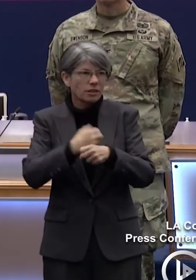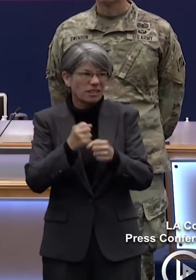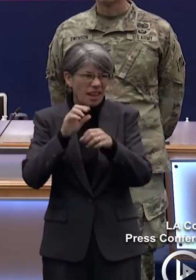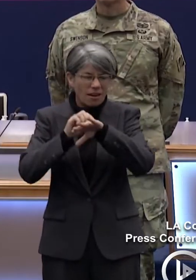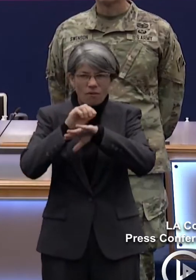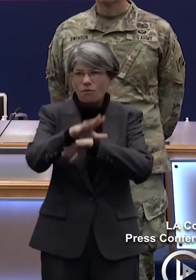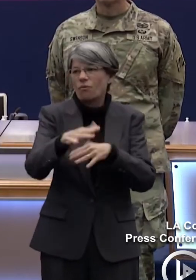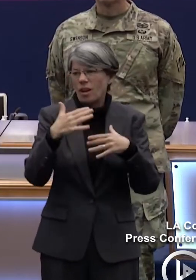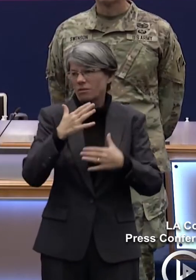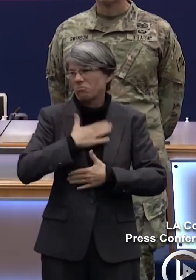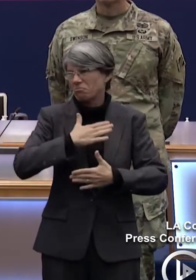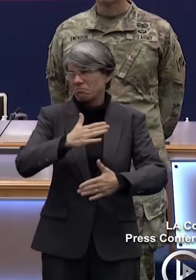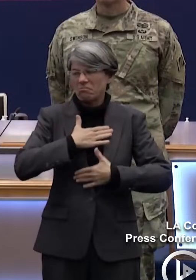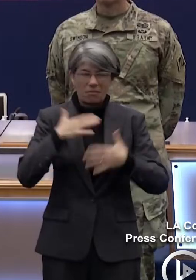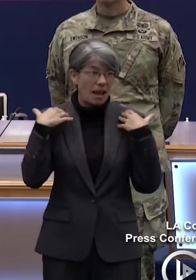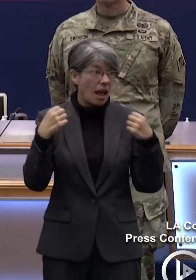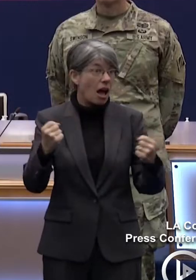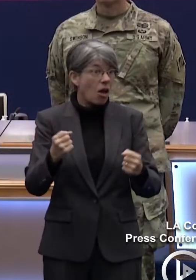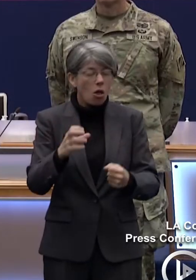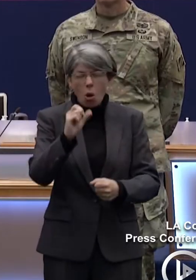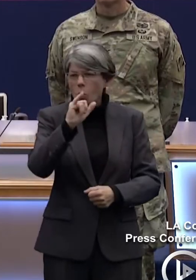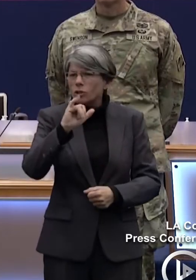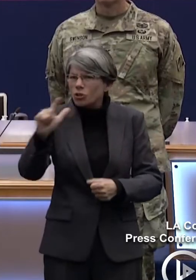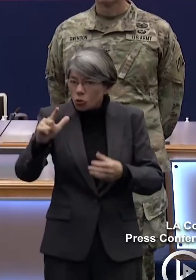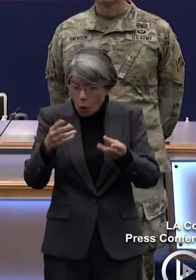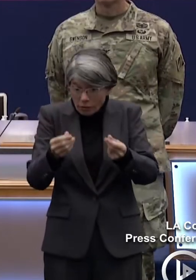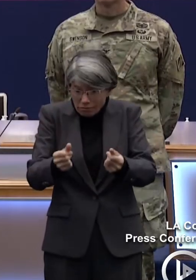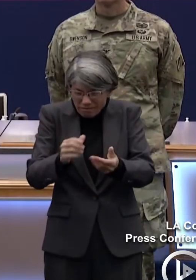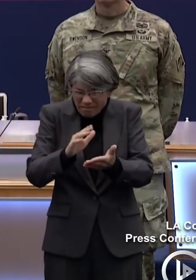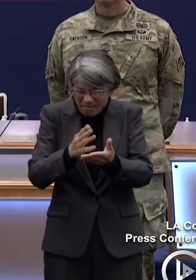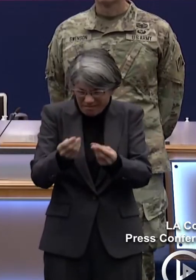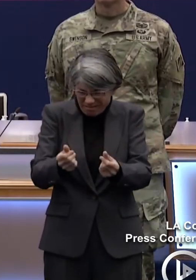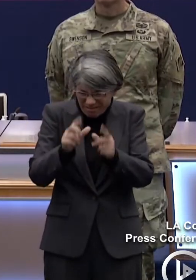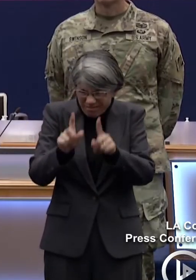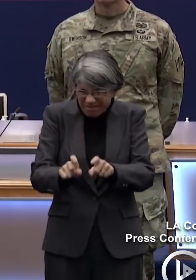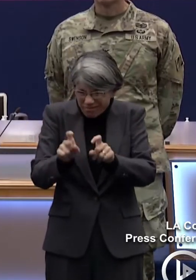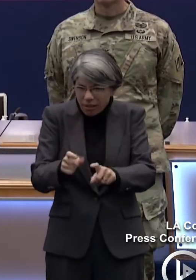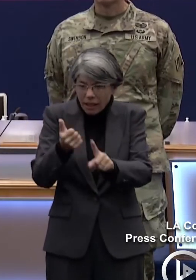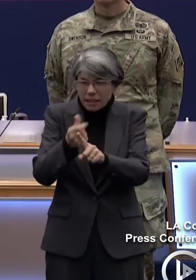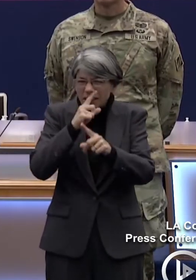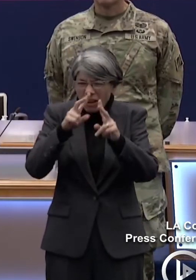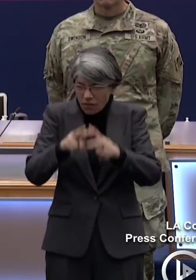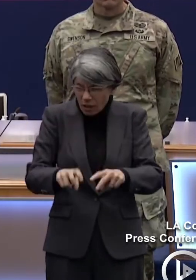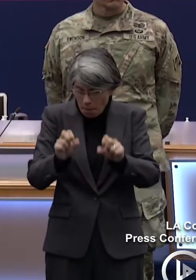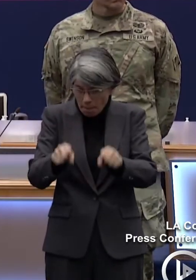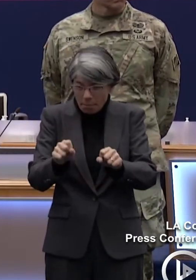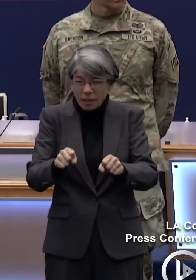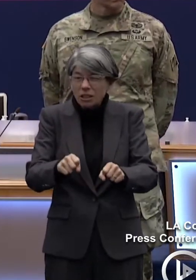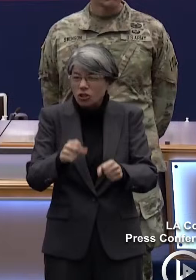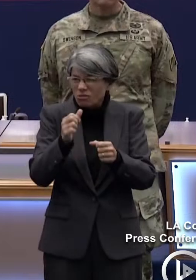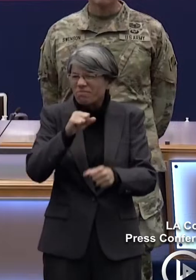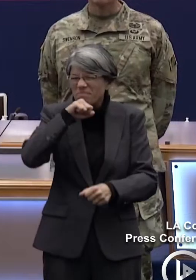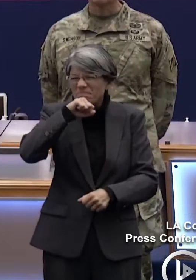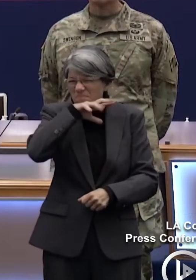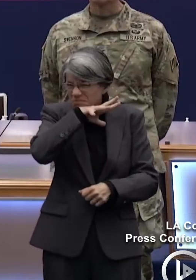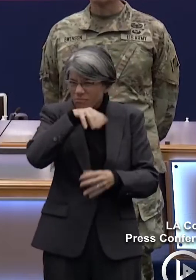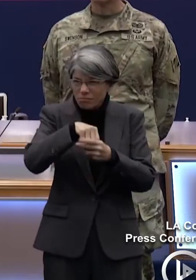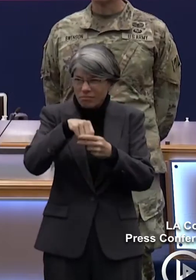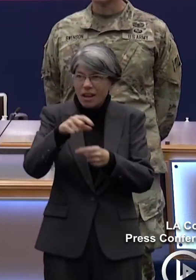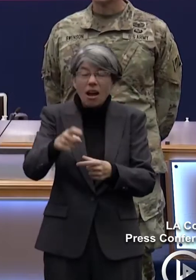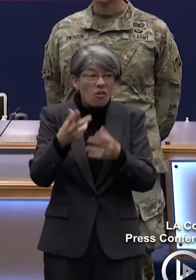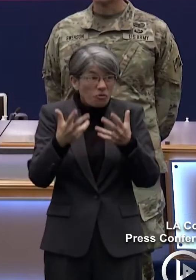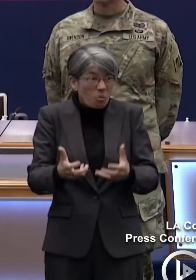respiratory health. Soil sampling is part of the plan as well, and that assesses potential contamination from